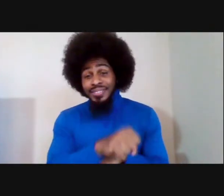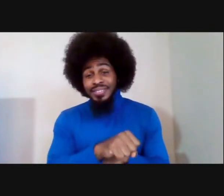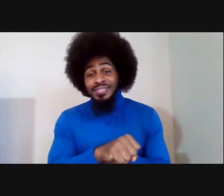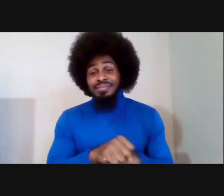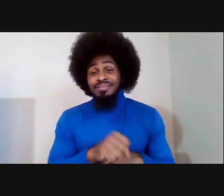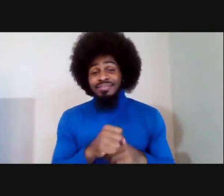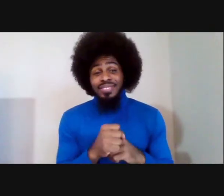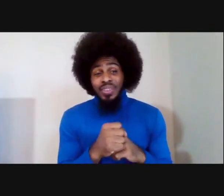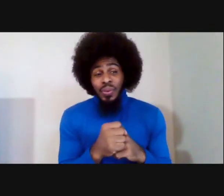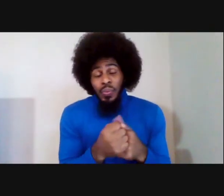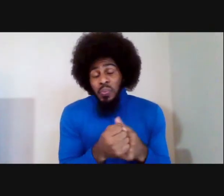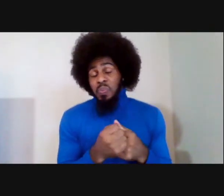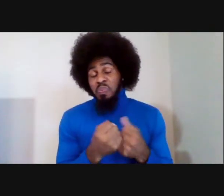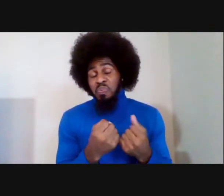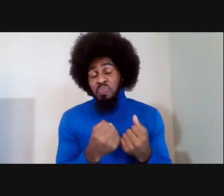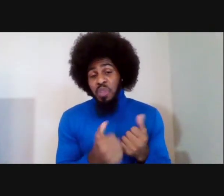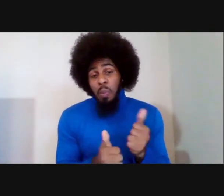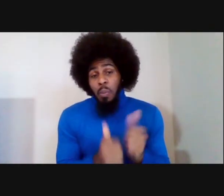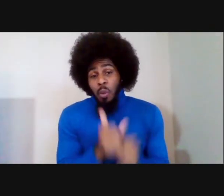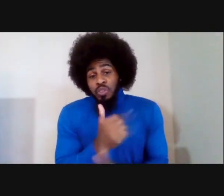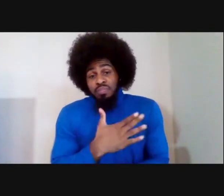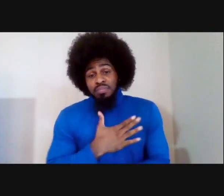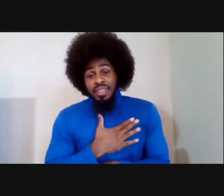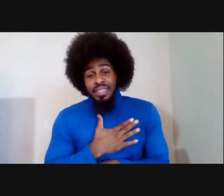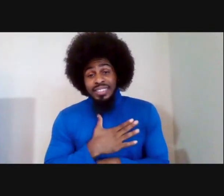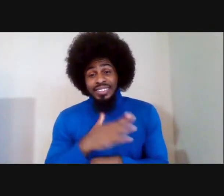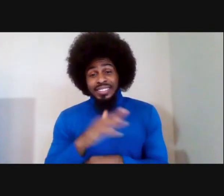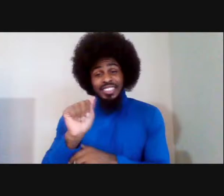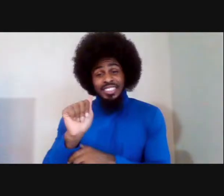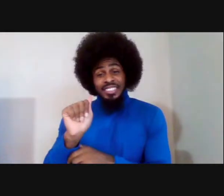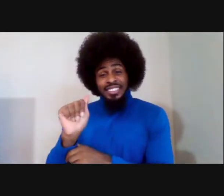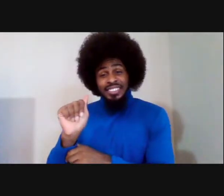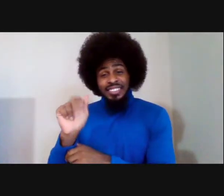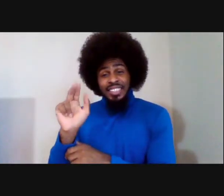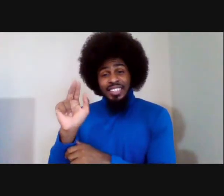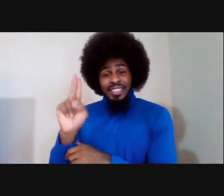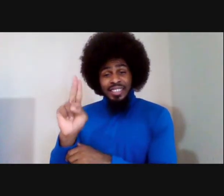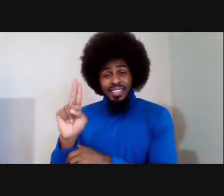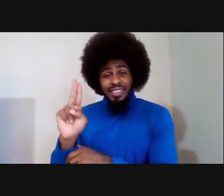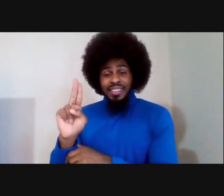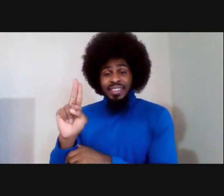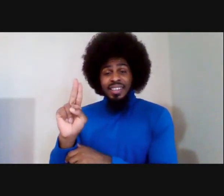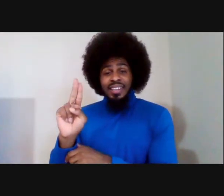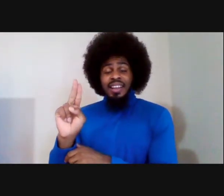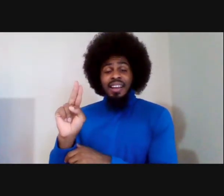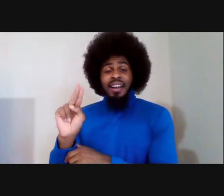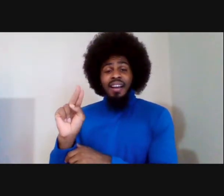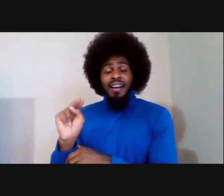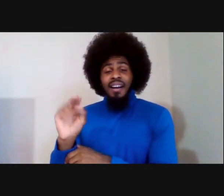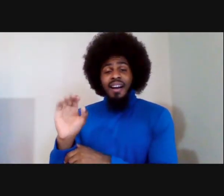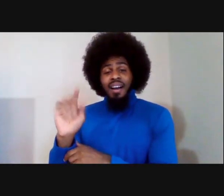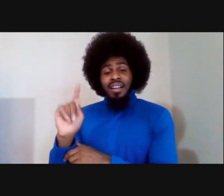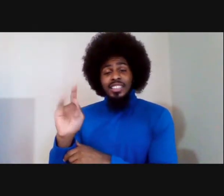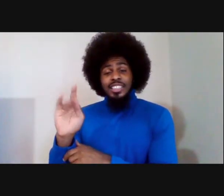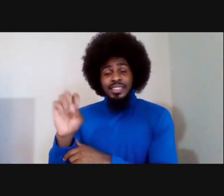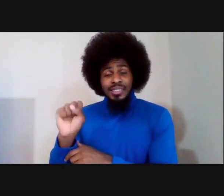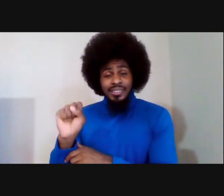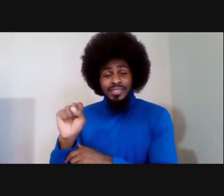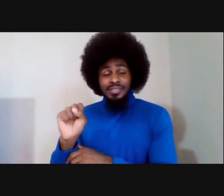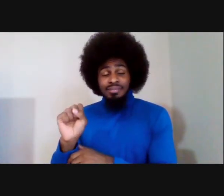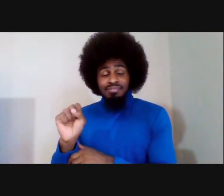aunties come out of that legacy. Wait till you tell your niece or